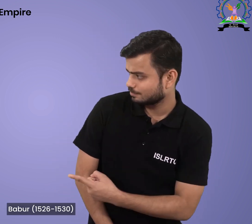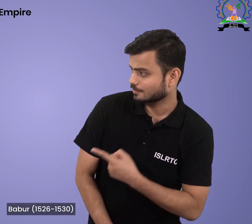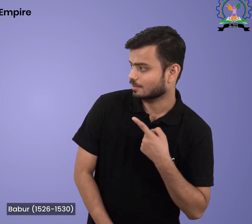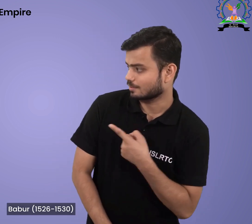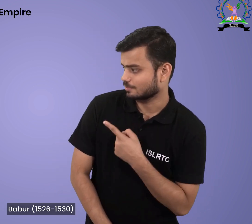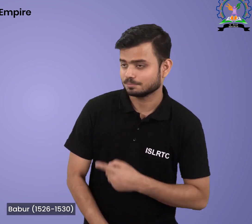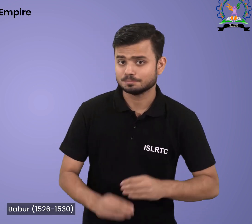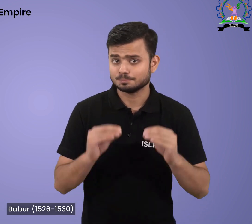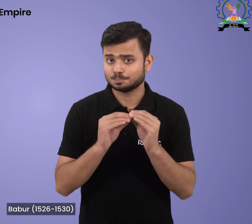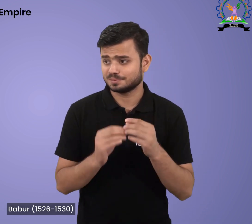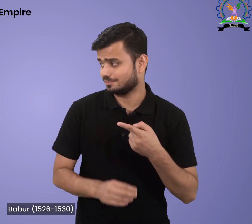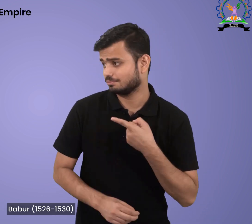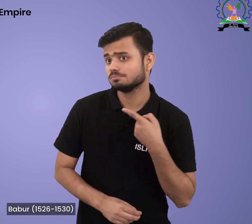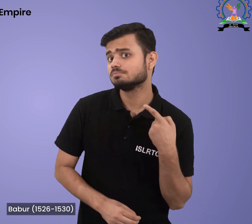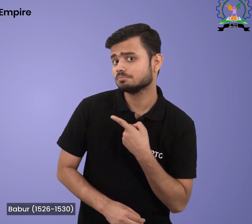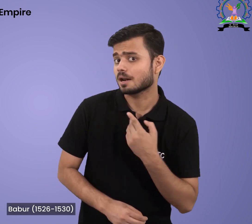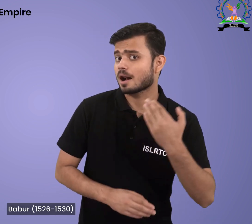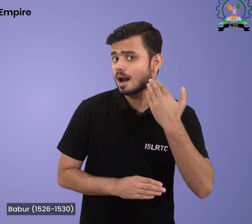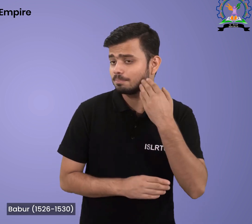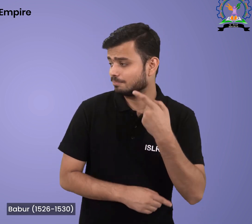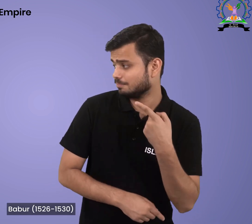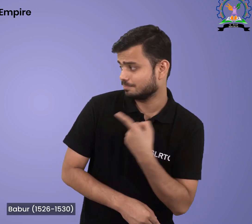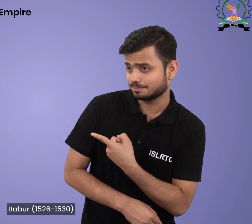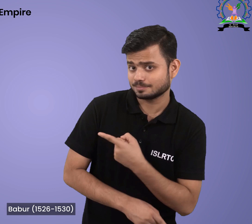Babur, 1526 to 1530.